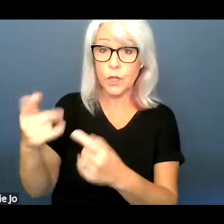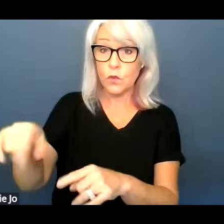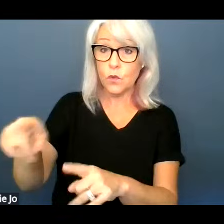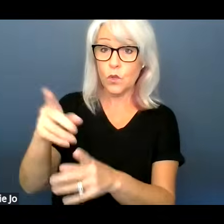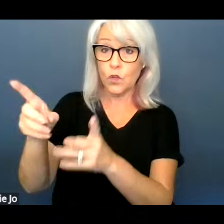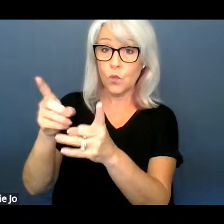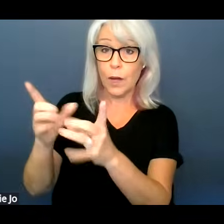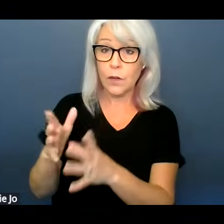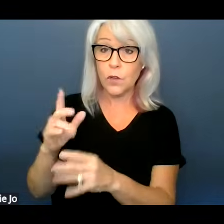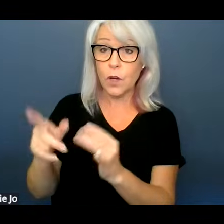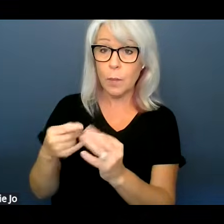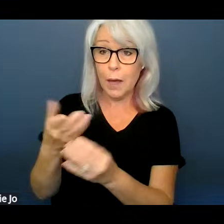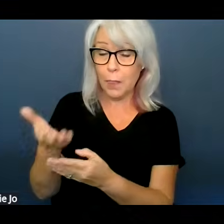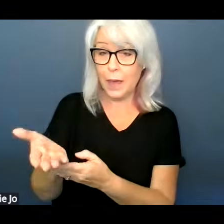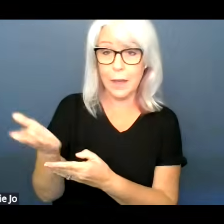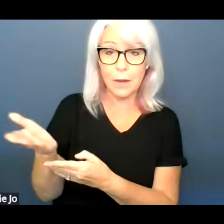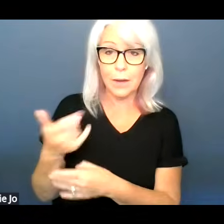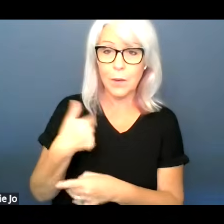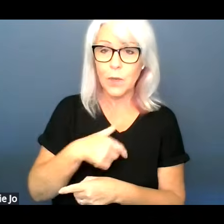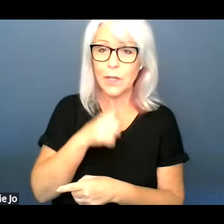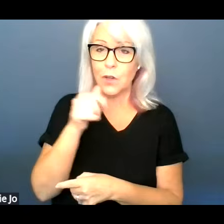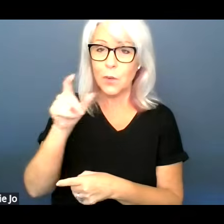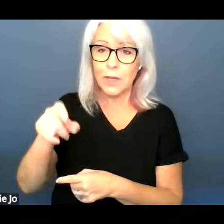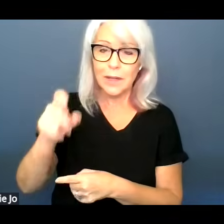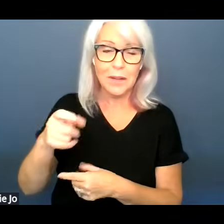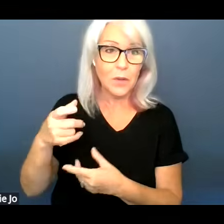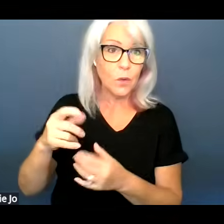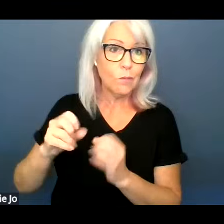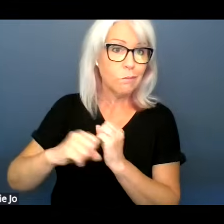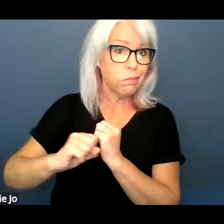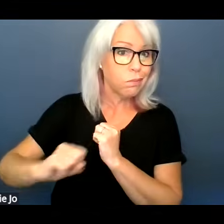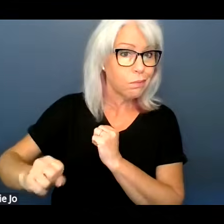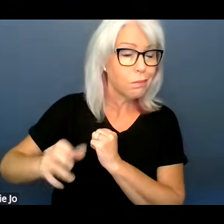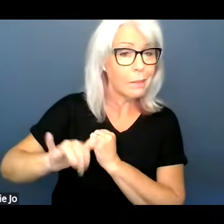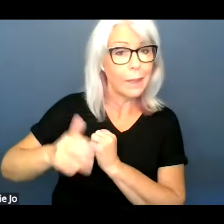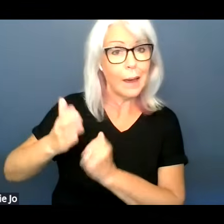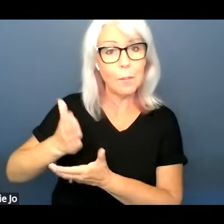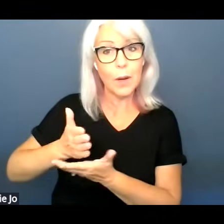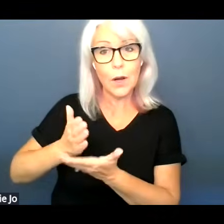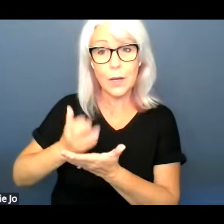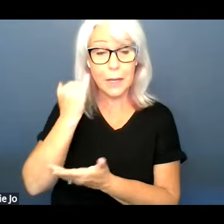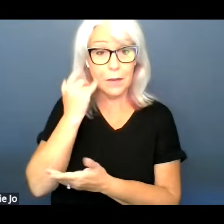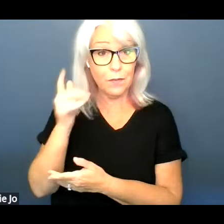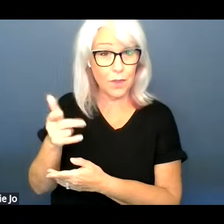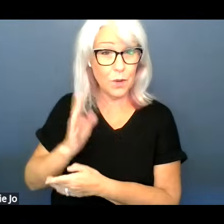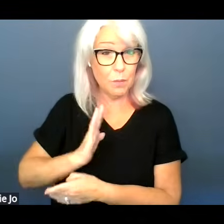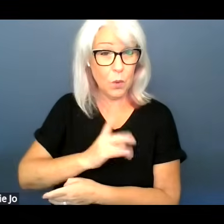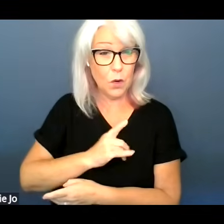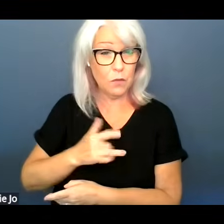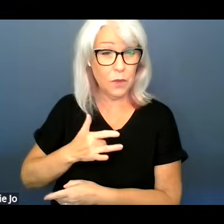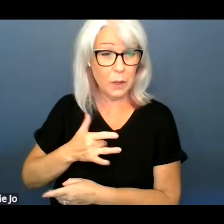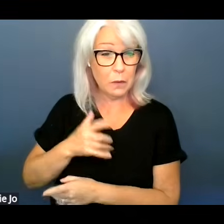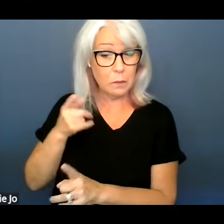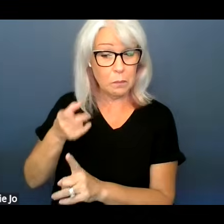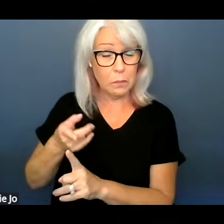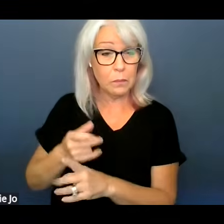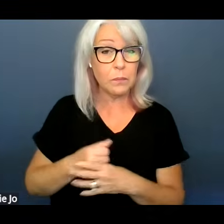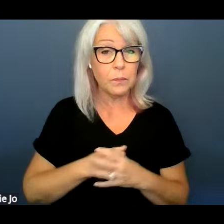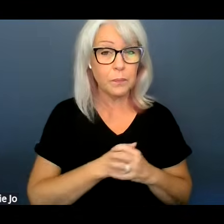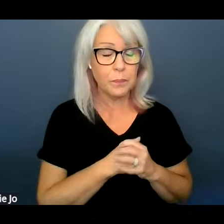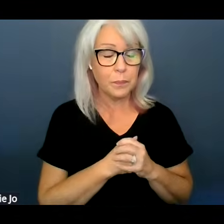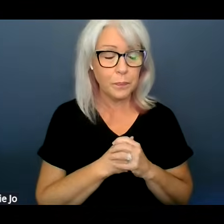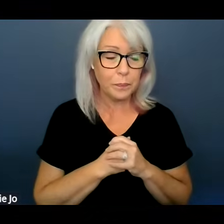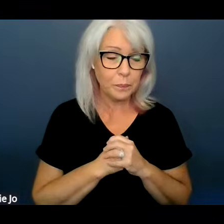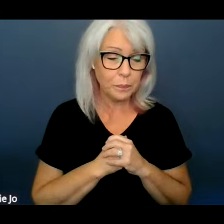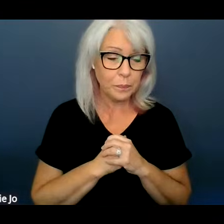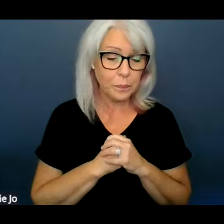okay with We the don't need director's to, wording? yeah, we don't need to spend time on that part if that's where the board Wanna is die gonna on a land. hill, do you? I got it.